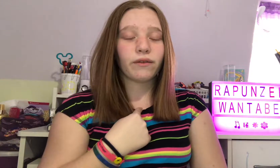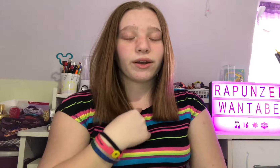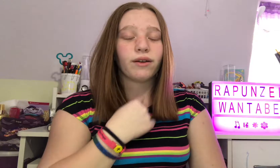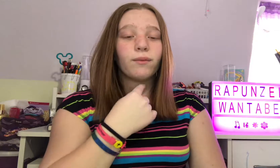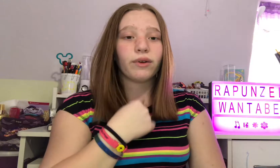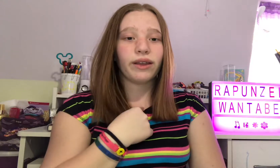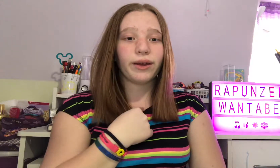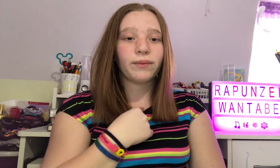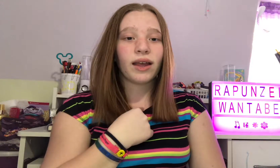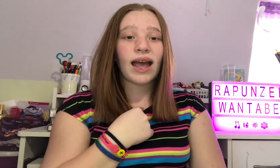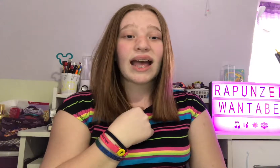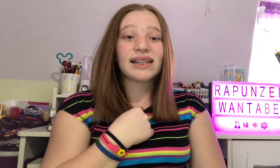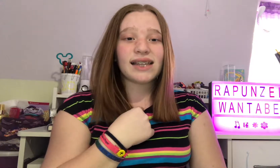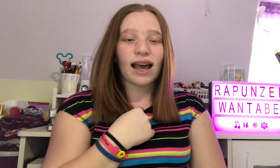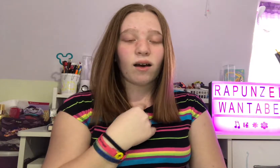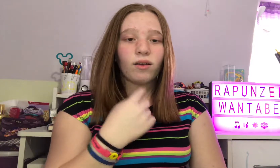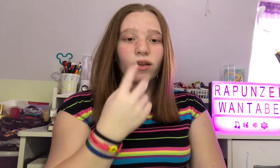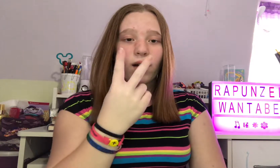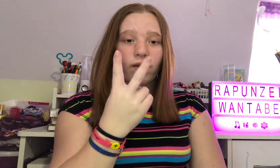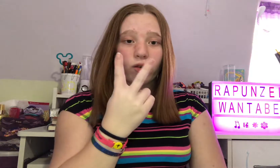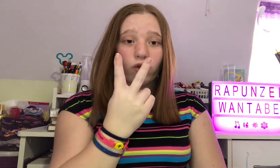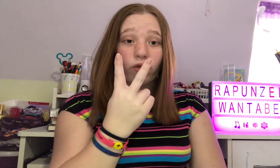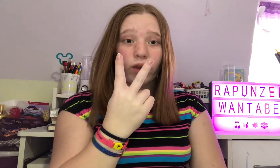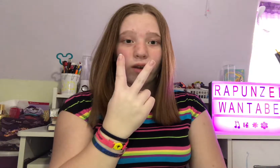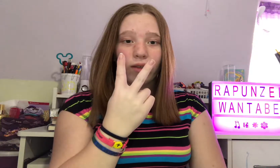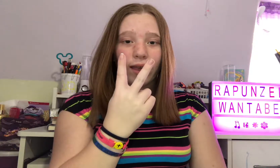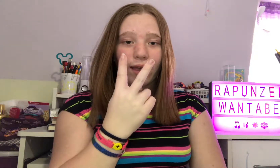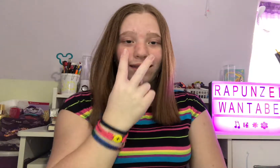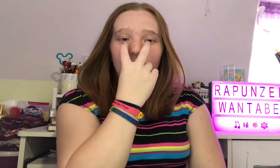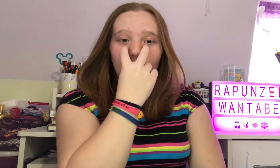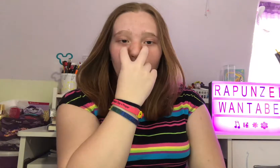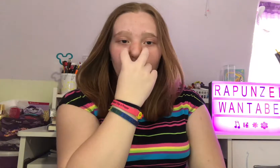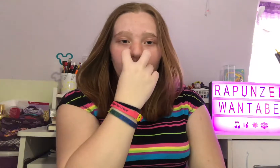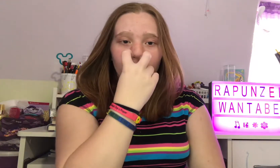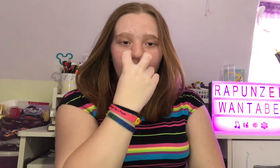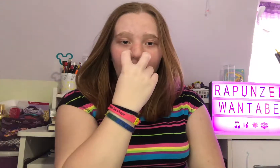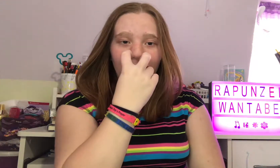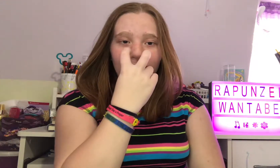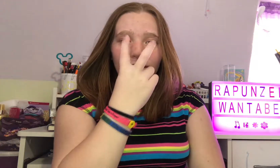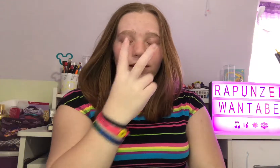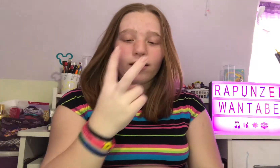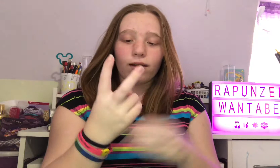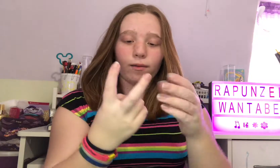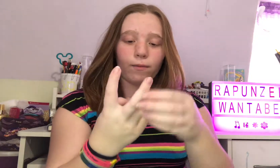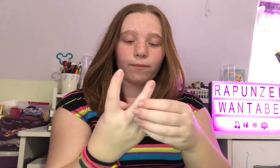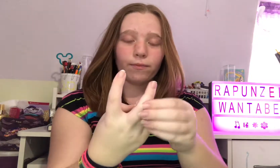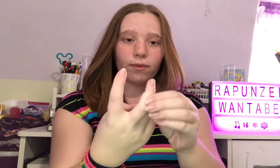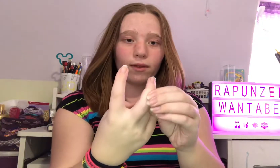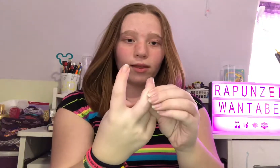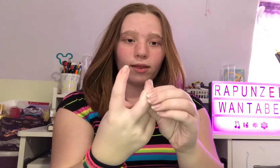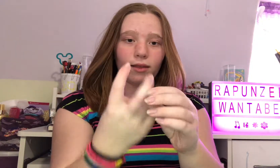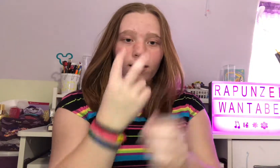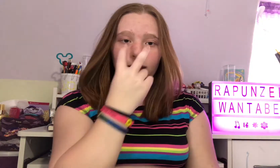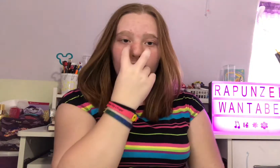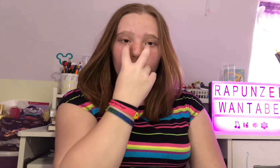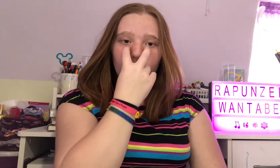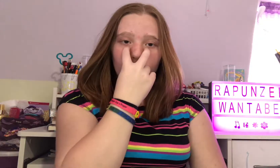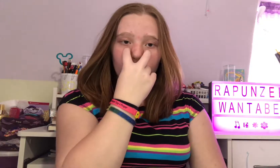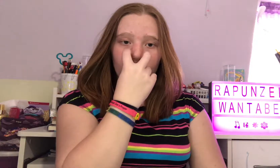finger, you'll point to you. Doubt, you'll have your two fingers again. And you'll kind of do that, so you, like